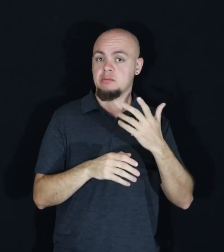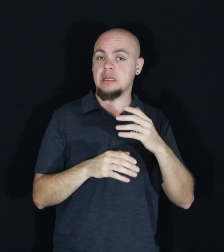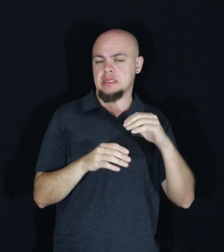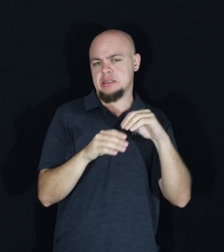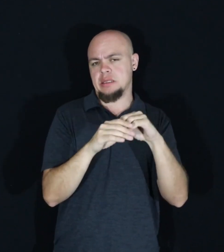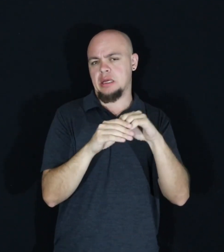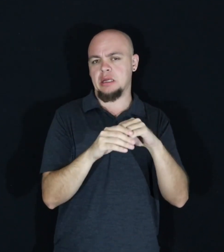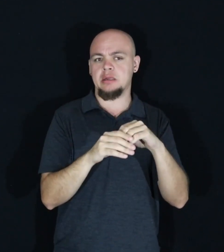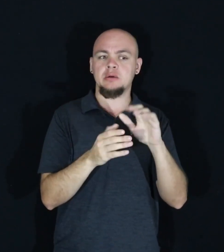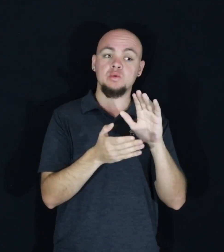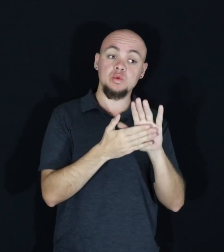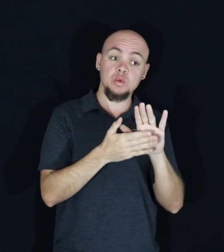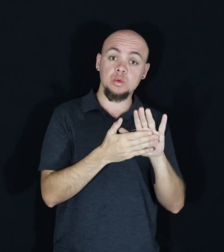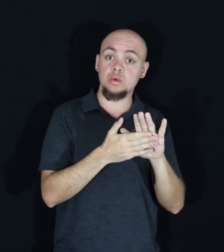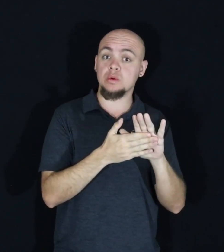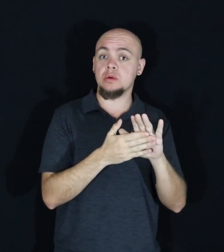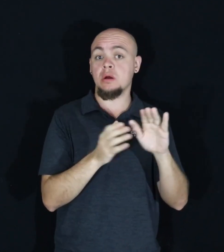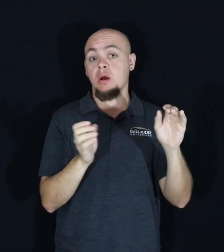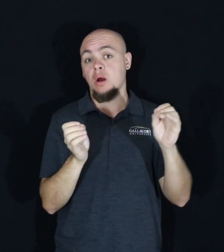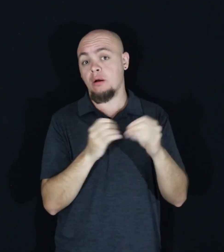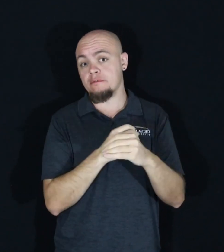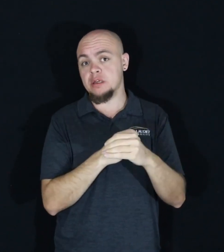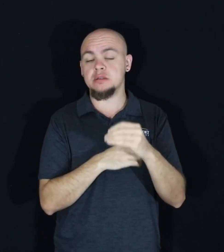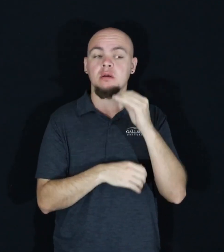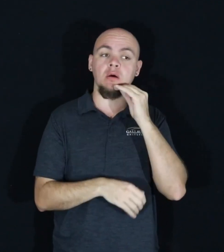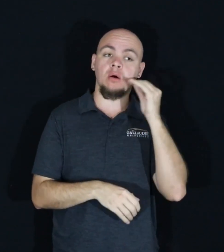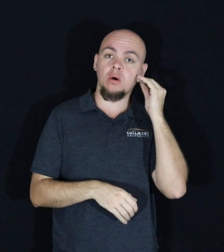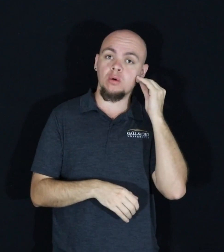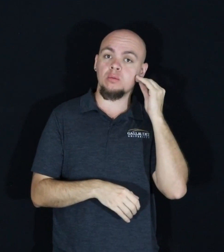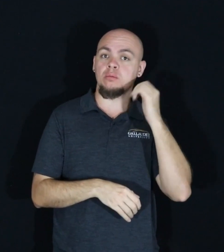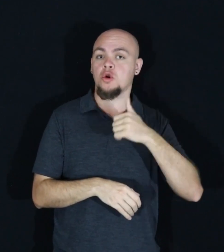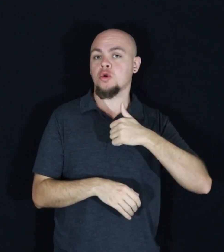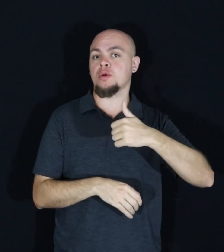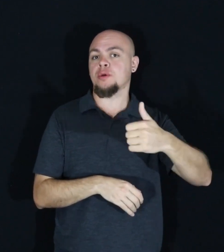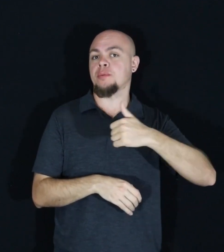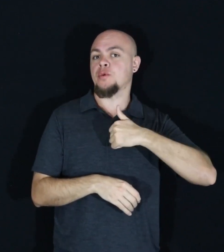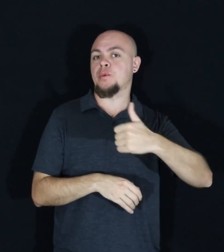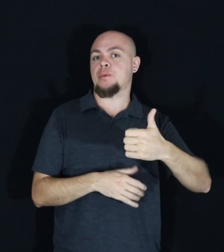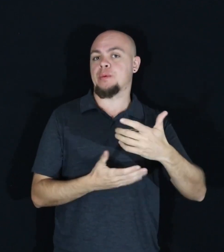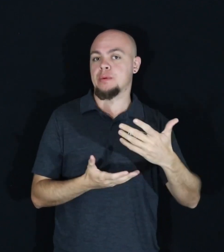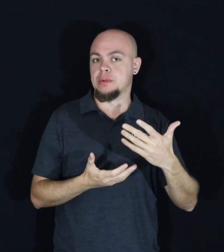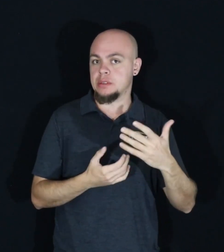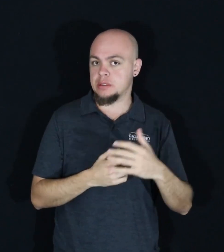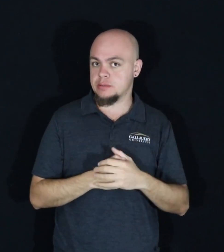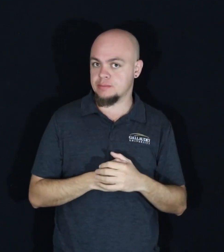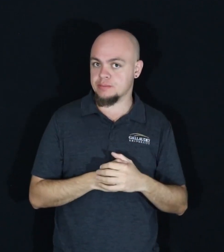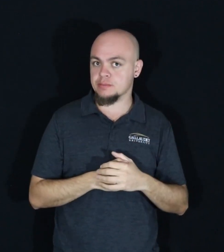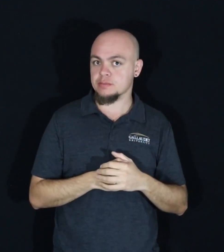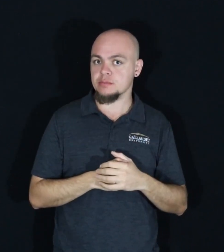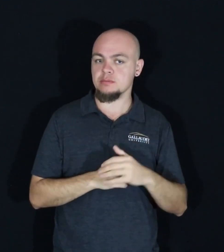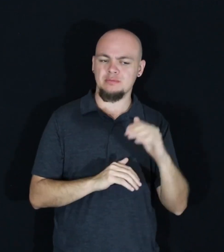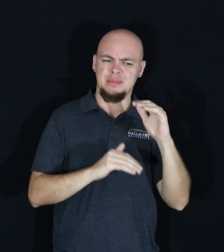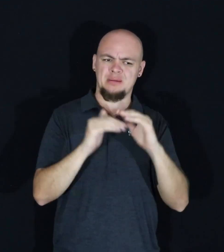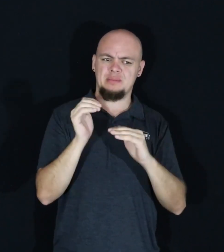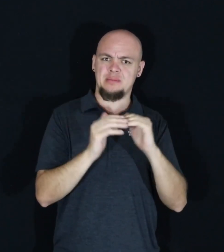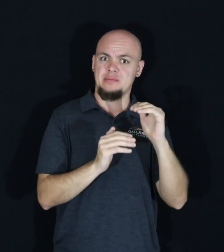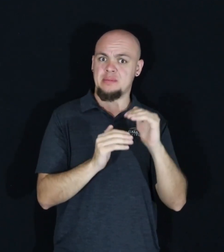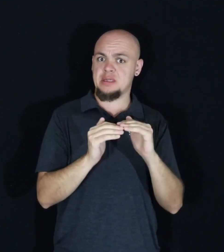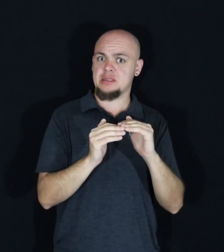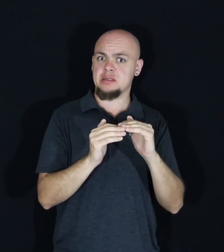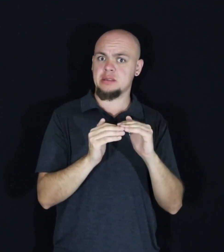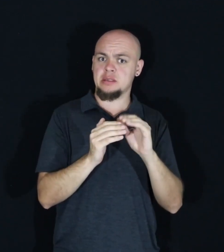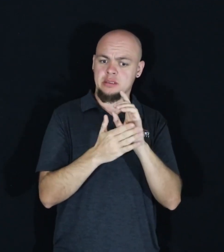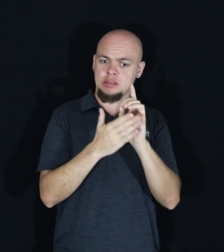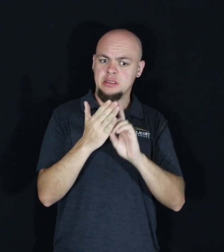school, offices, at our homes, or even in commute. So architecture must really affect